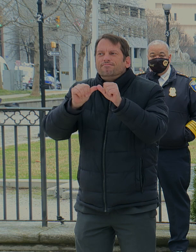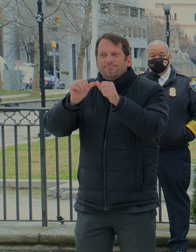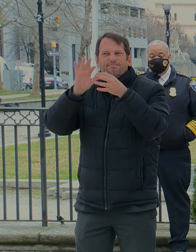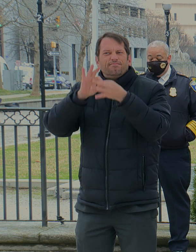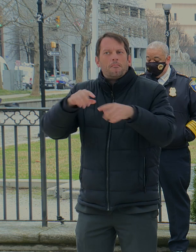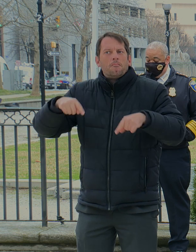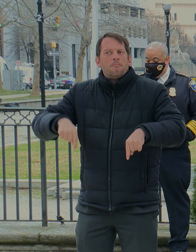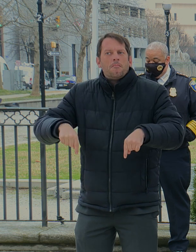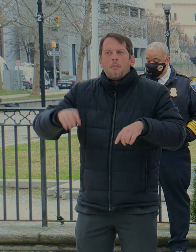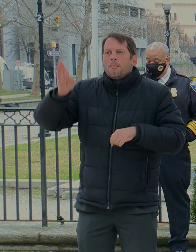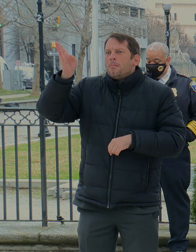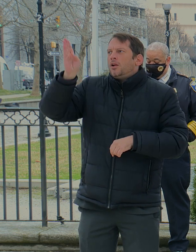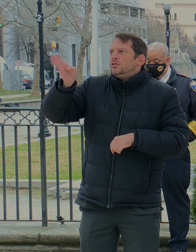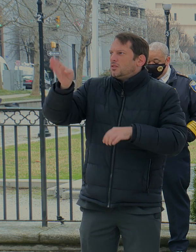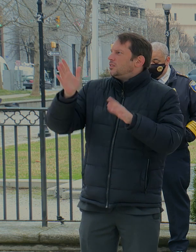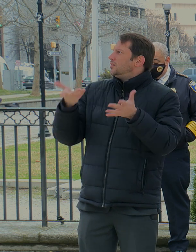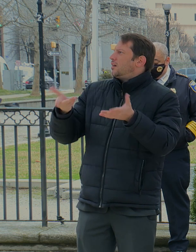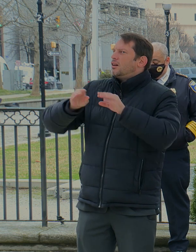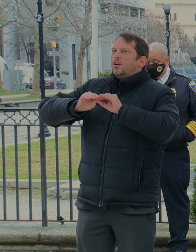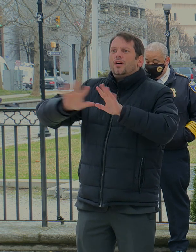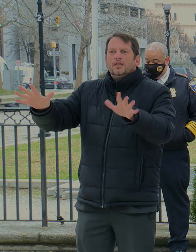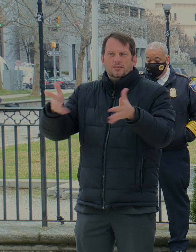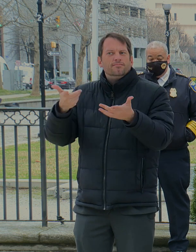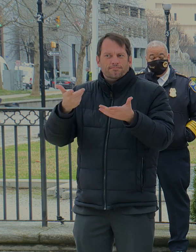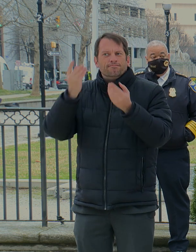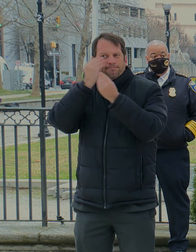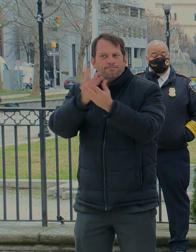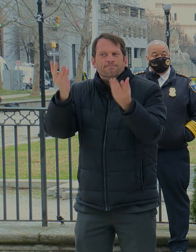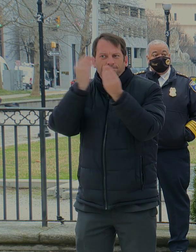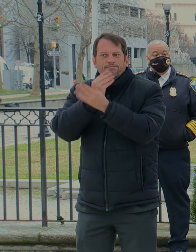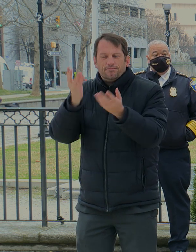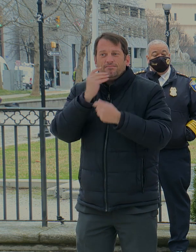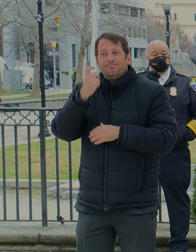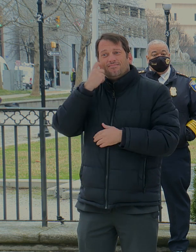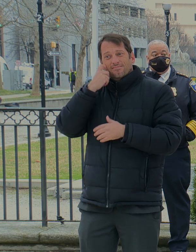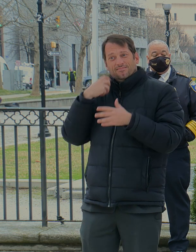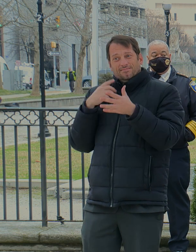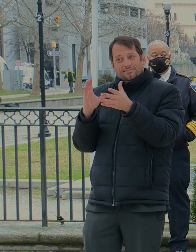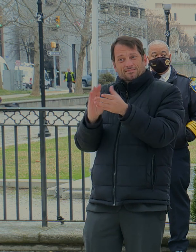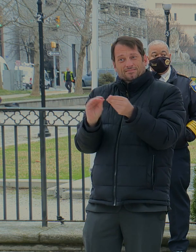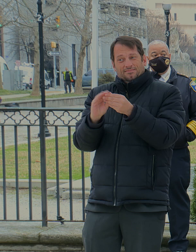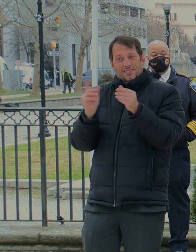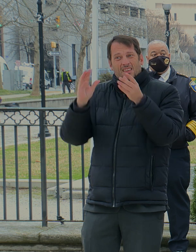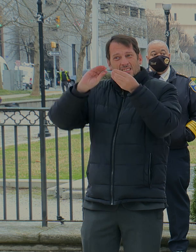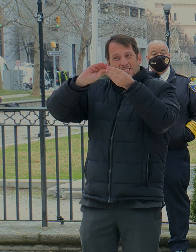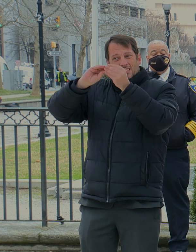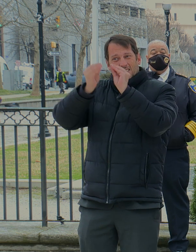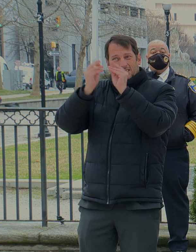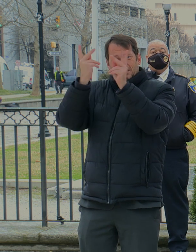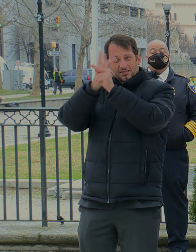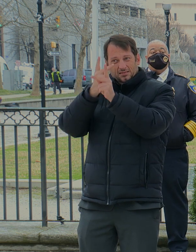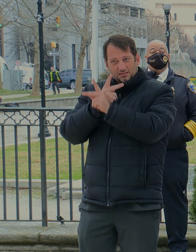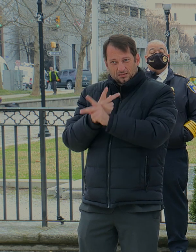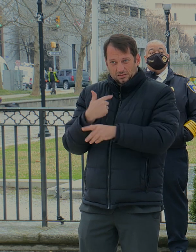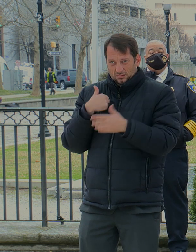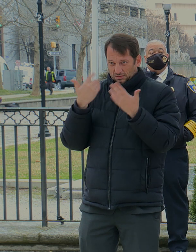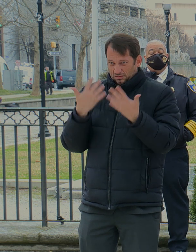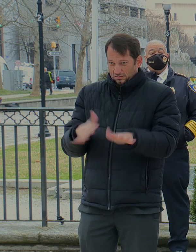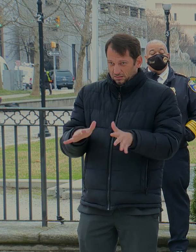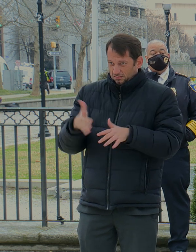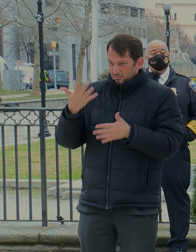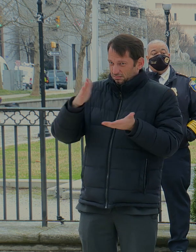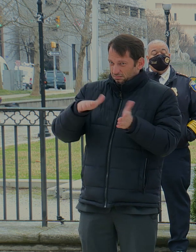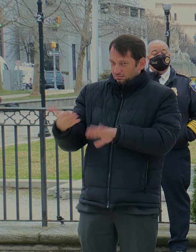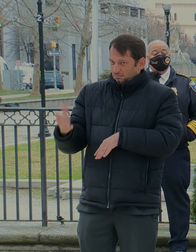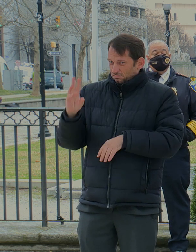Mayor Scott mentioned in our COVID metrics updates, to date we have lost 649 lives, and we're averaging just